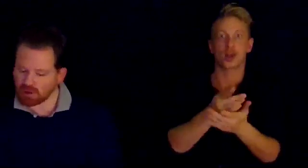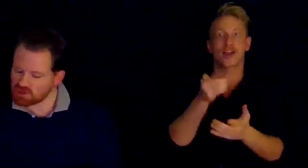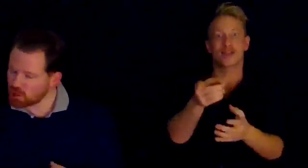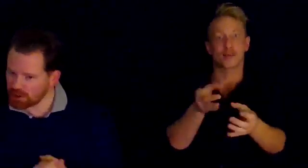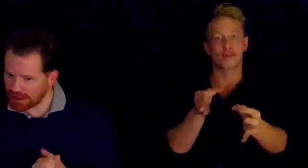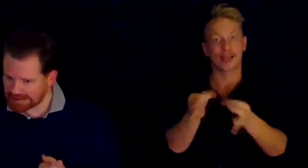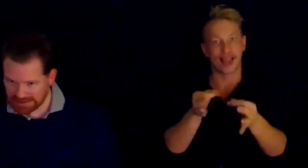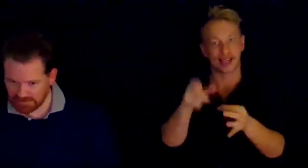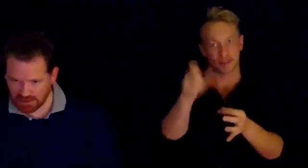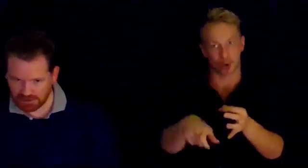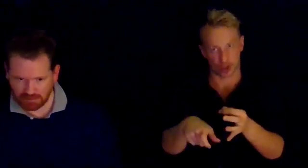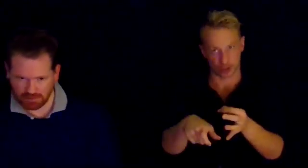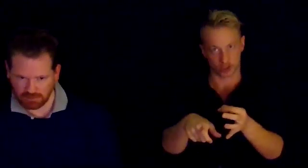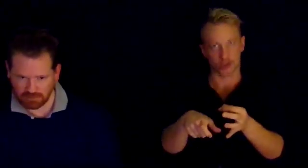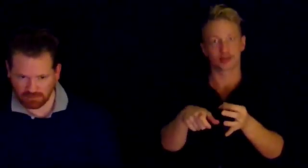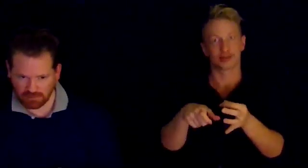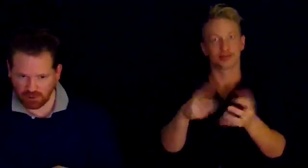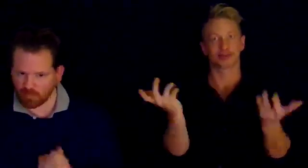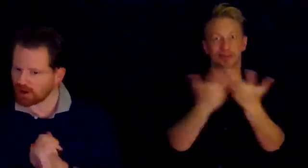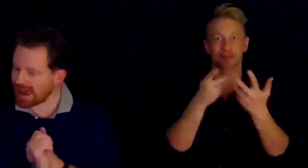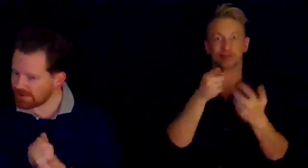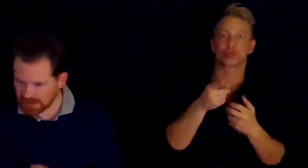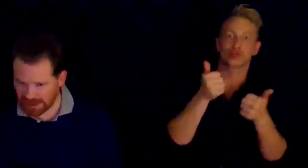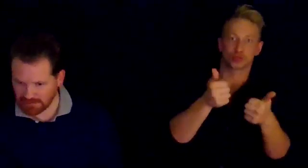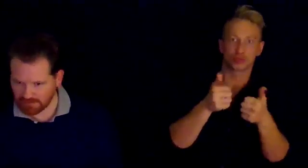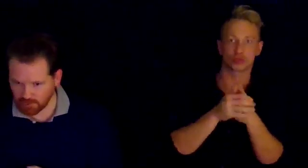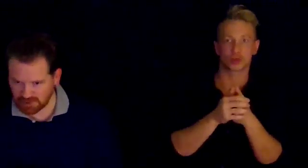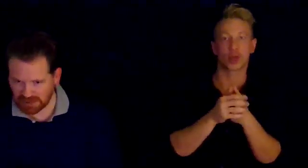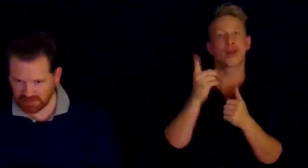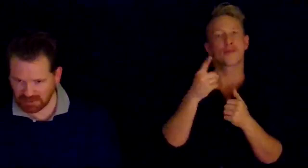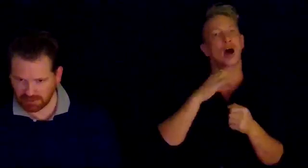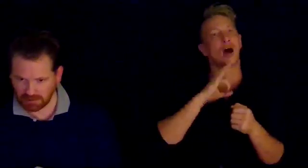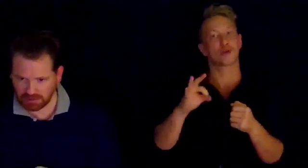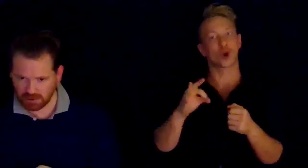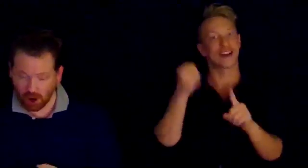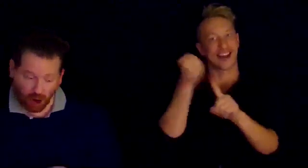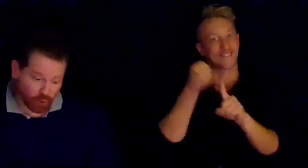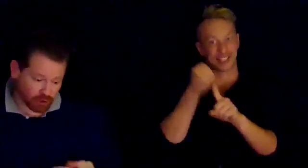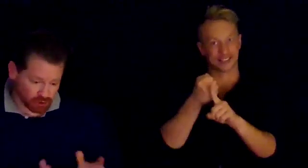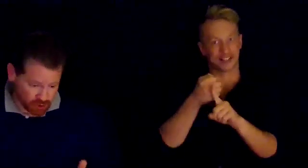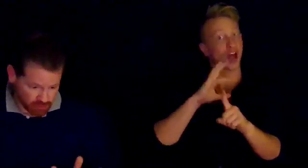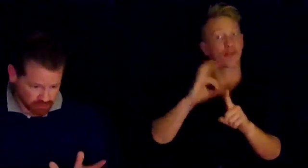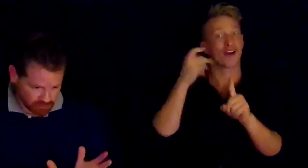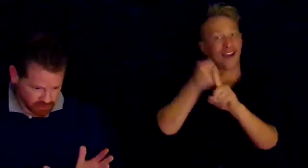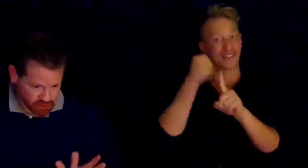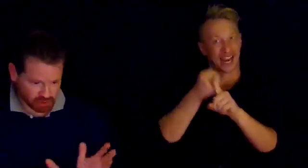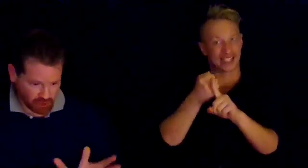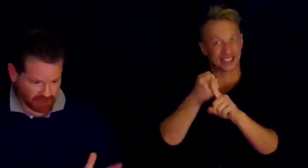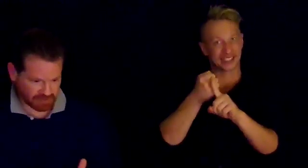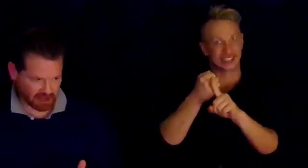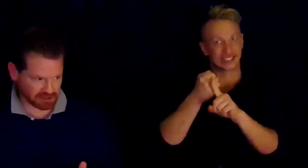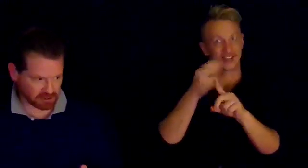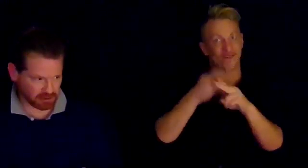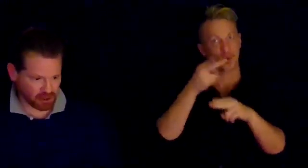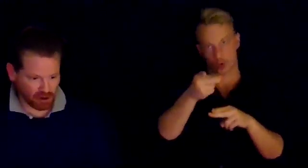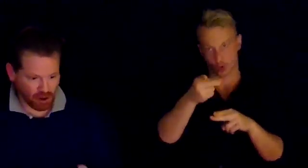But my role is not as an advocate. I'm not advocating for you in that meeting. I want you to do your